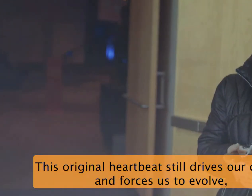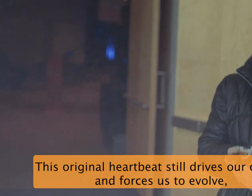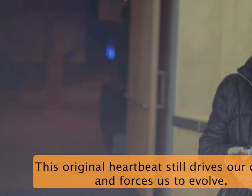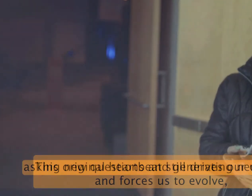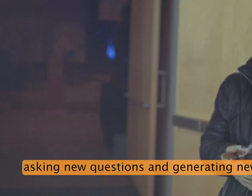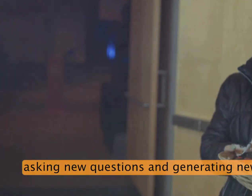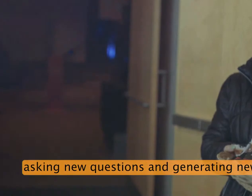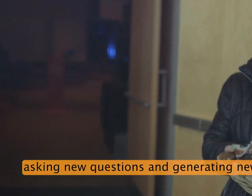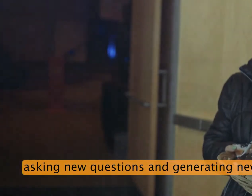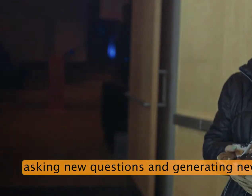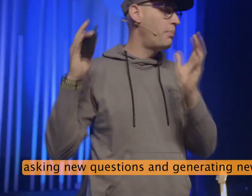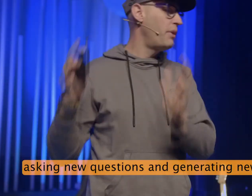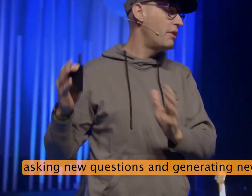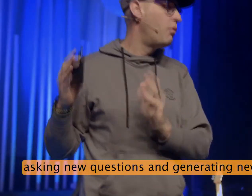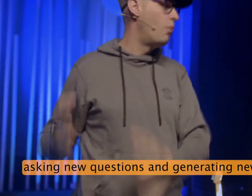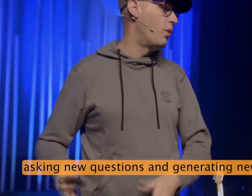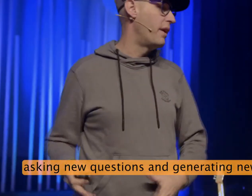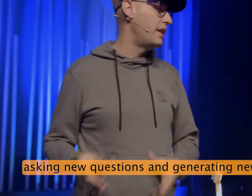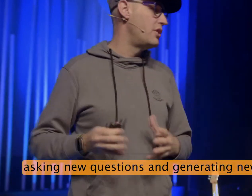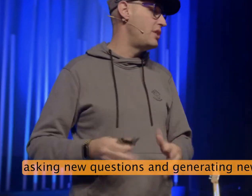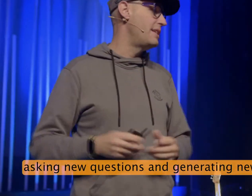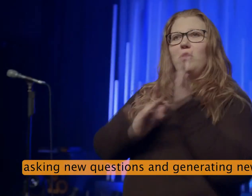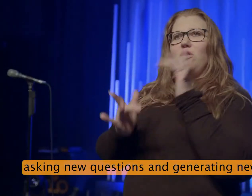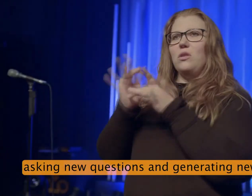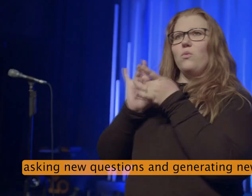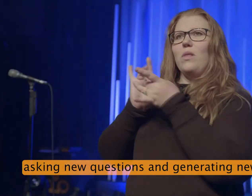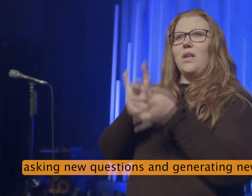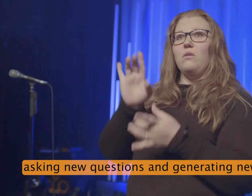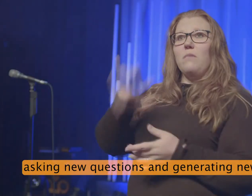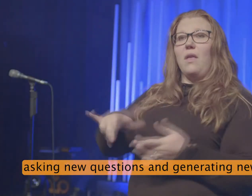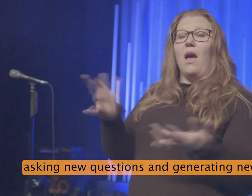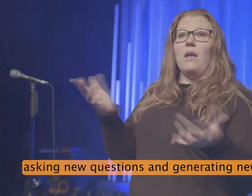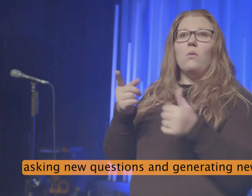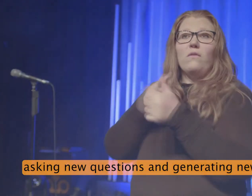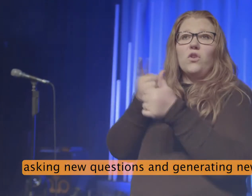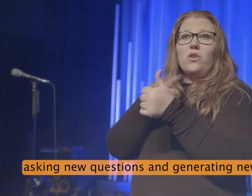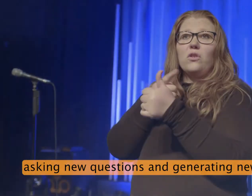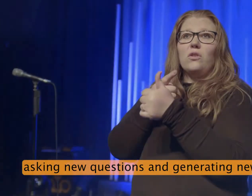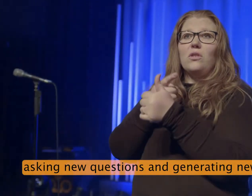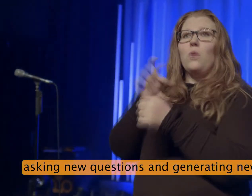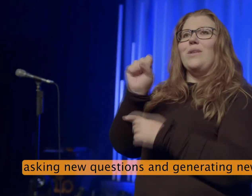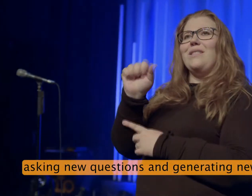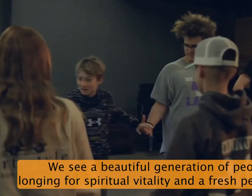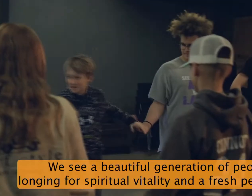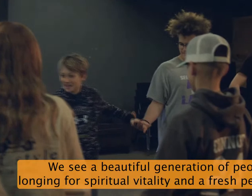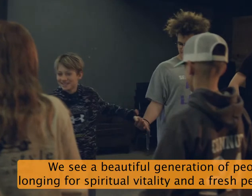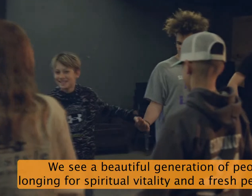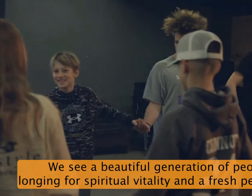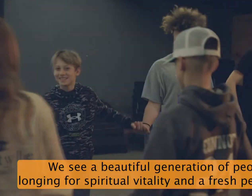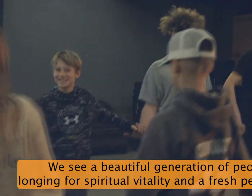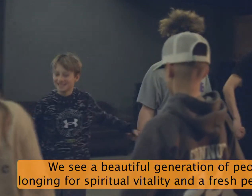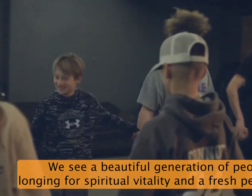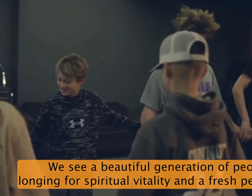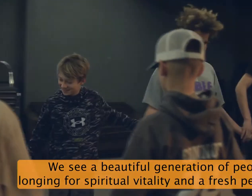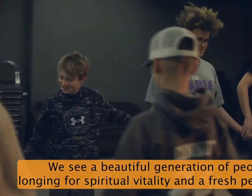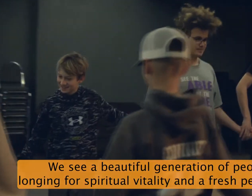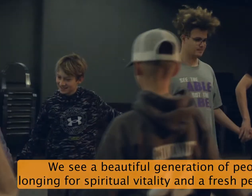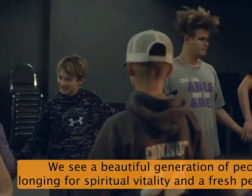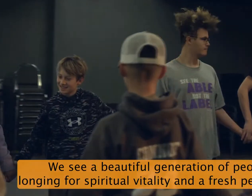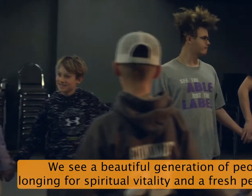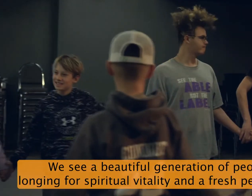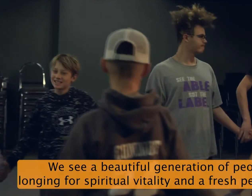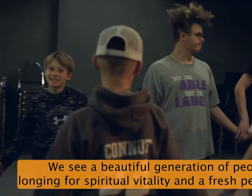us to evolve, asking new questions and generating new vision. We see a beautiful